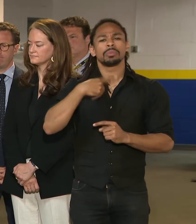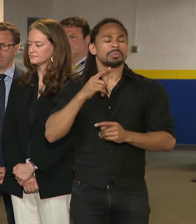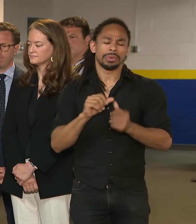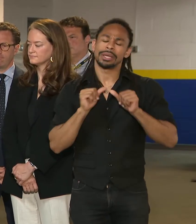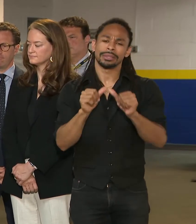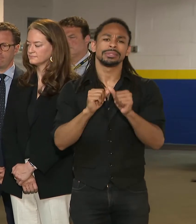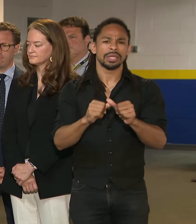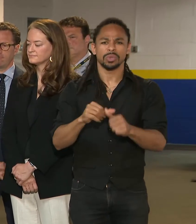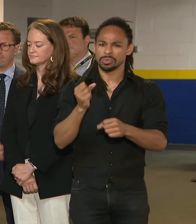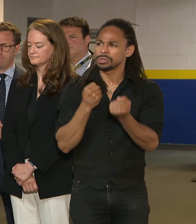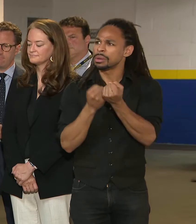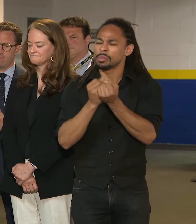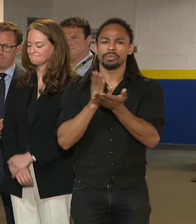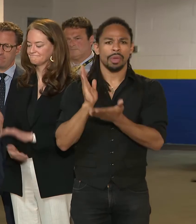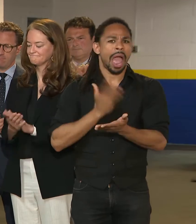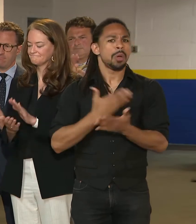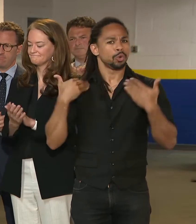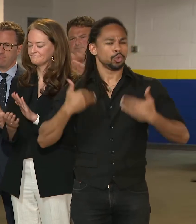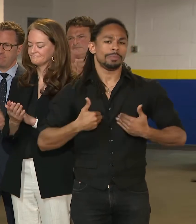aid. Thank you so much.